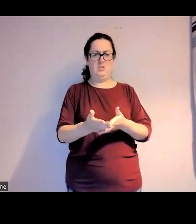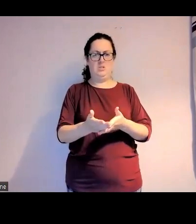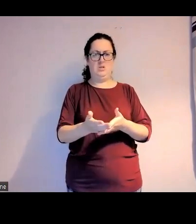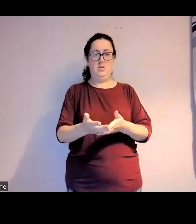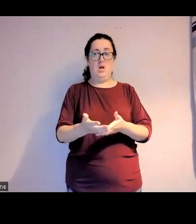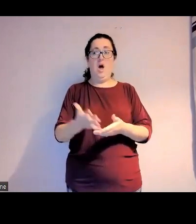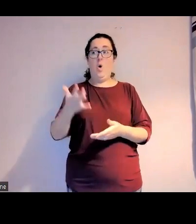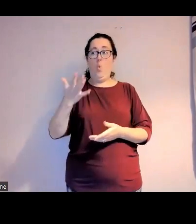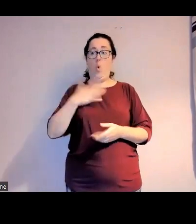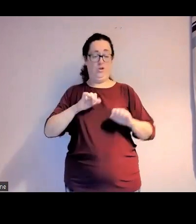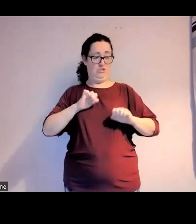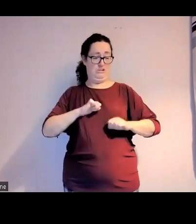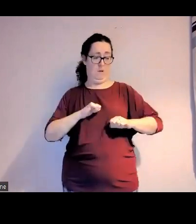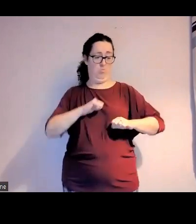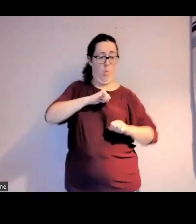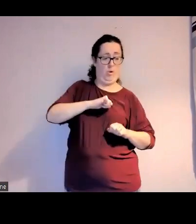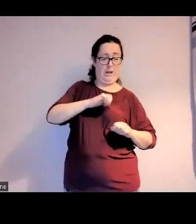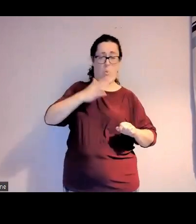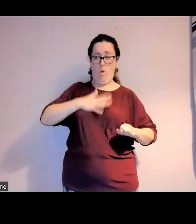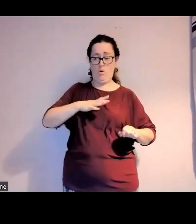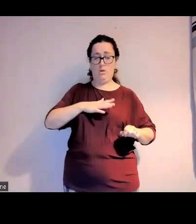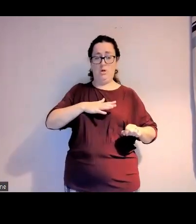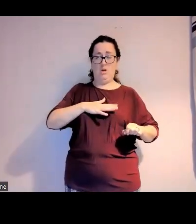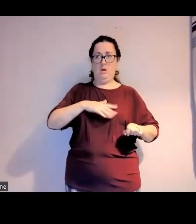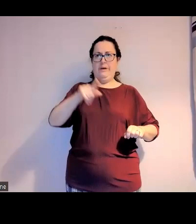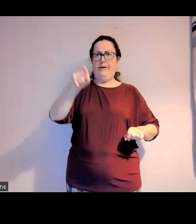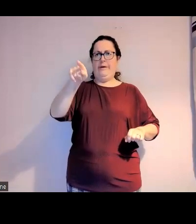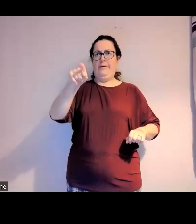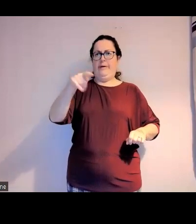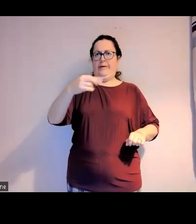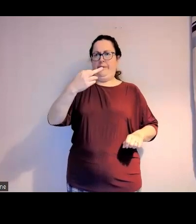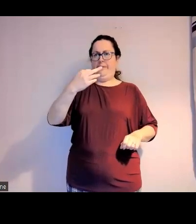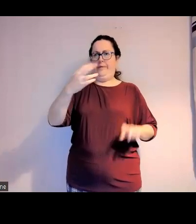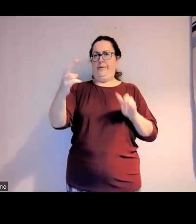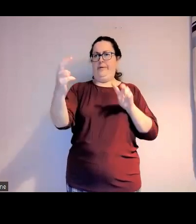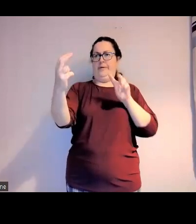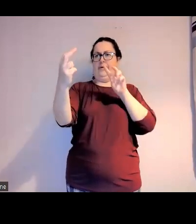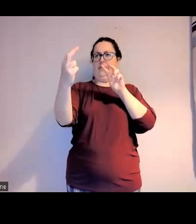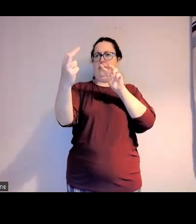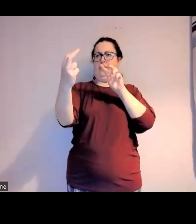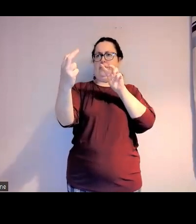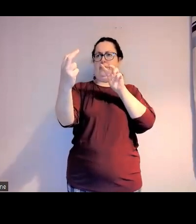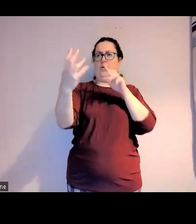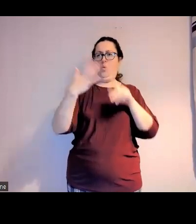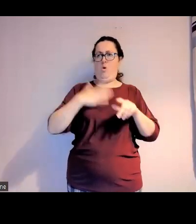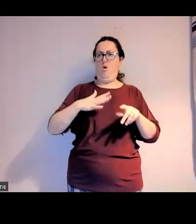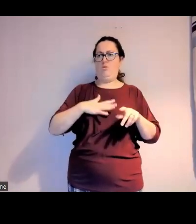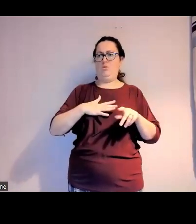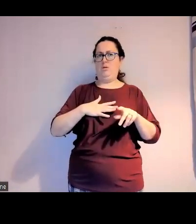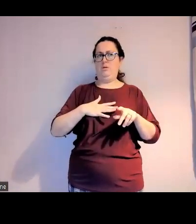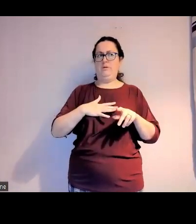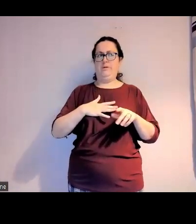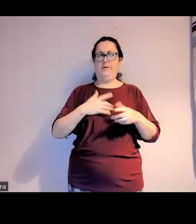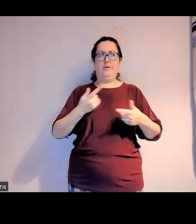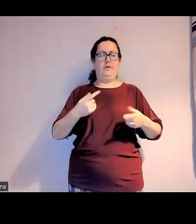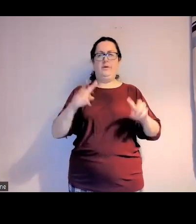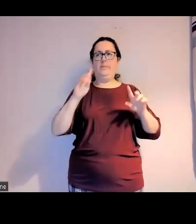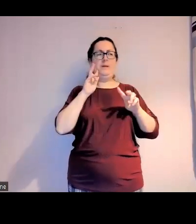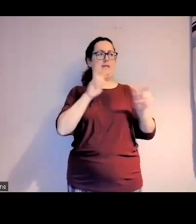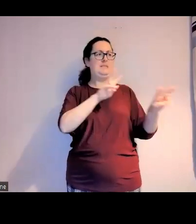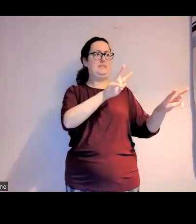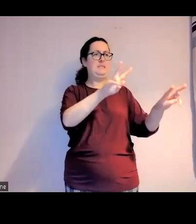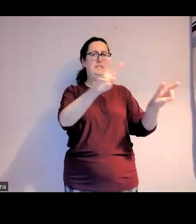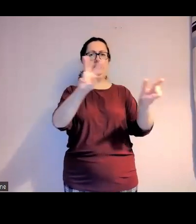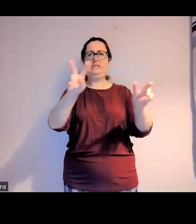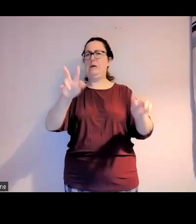a wonky chair, even facing someone with a false stare, and hair is better than being witness to you